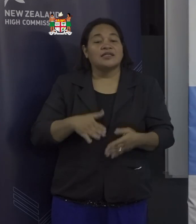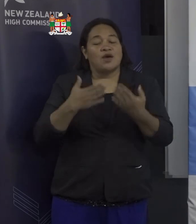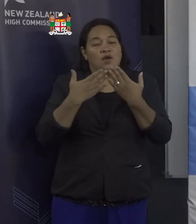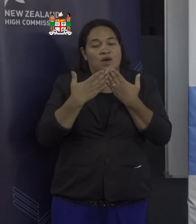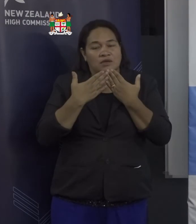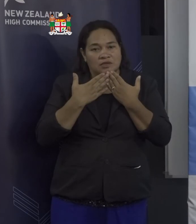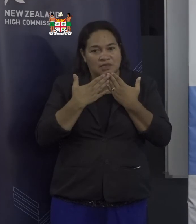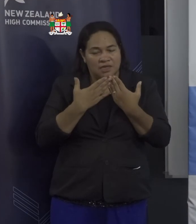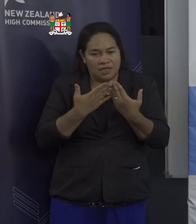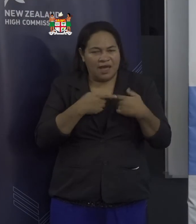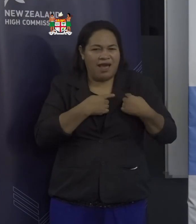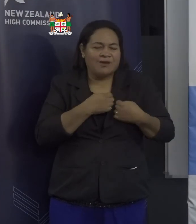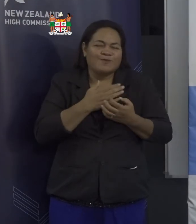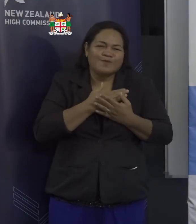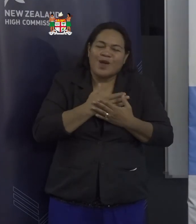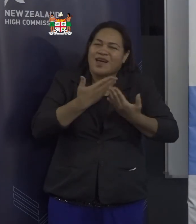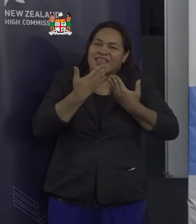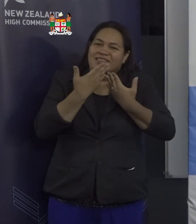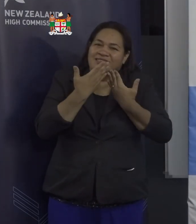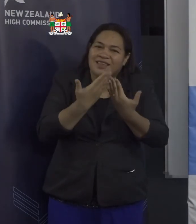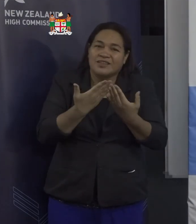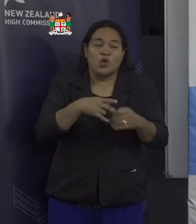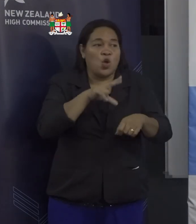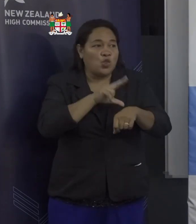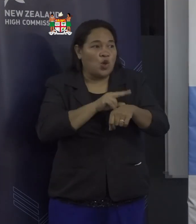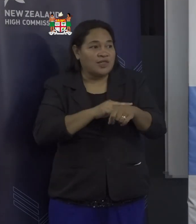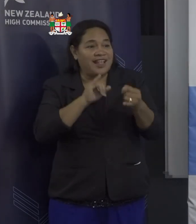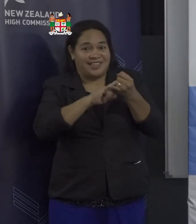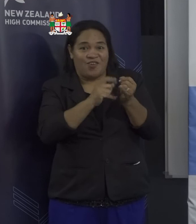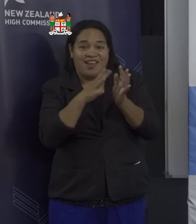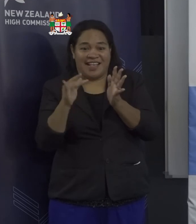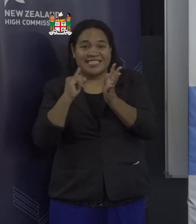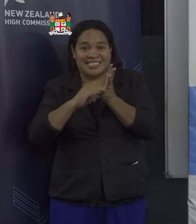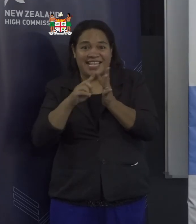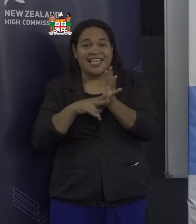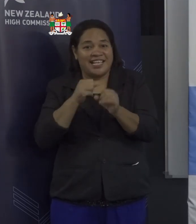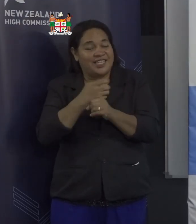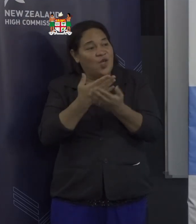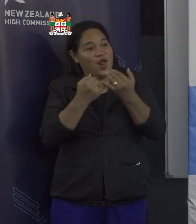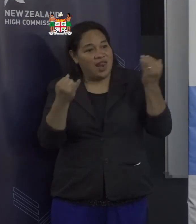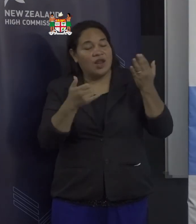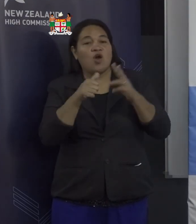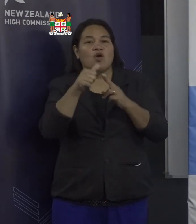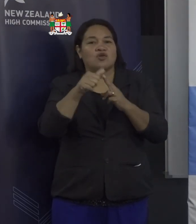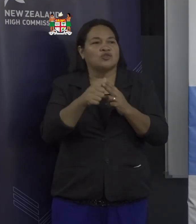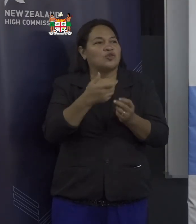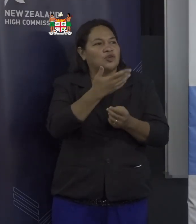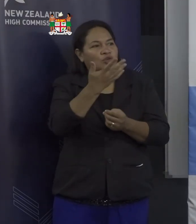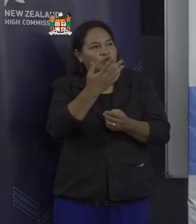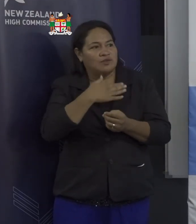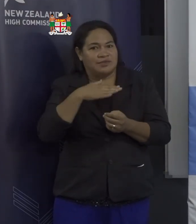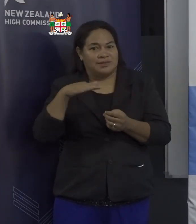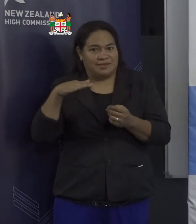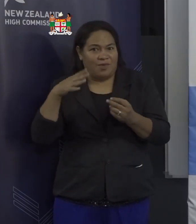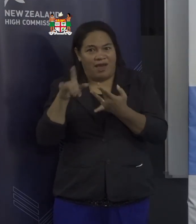heartfelt vote of thanks to Dr. Satendra Singh, who's online, and also to Lady June Hillary, who have